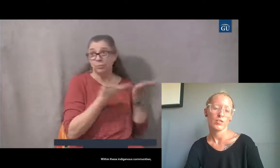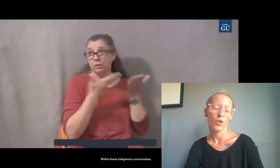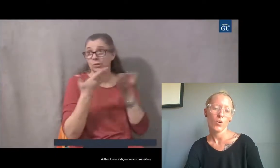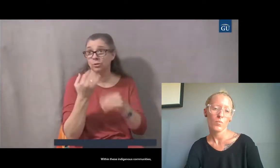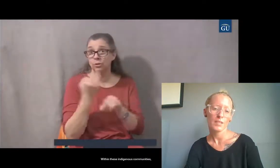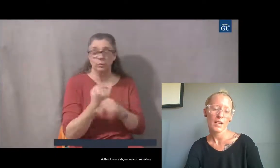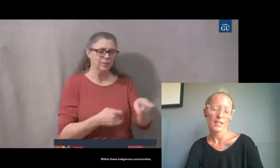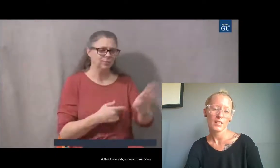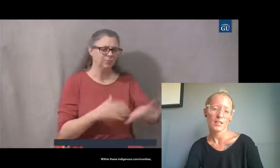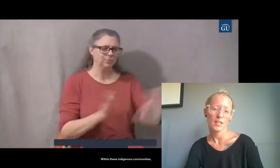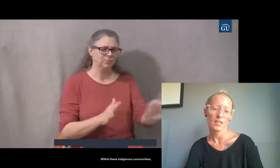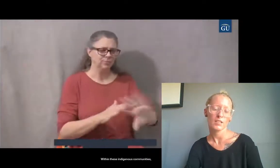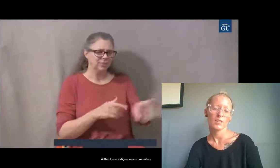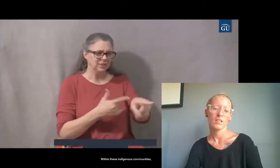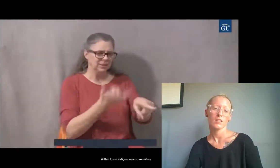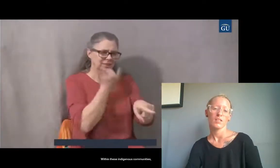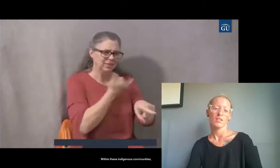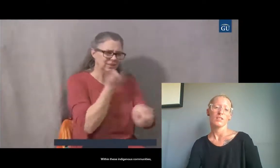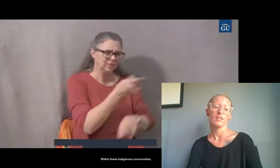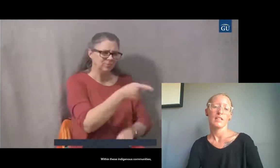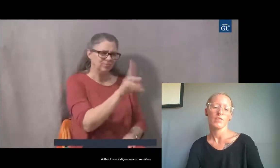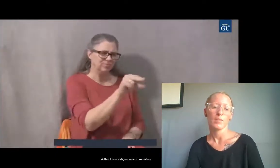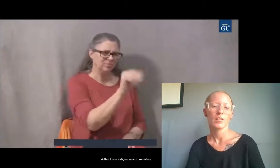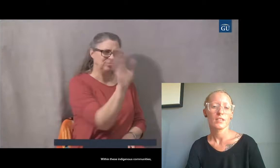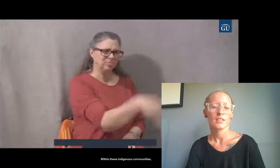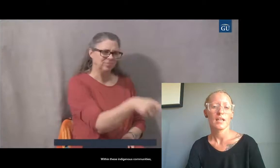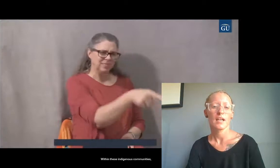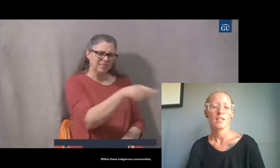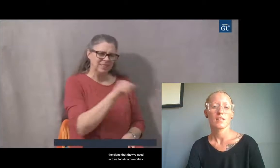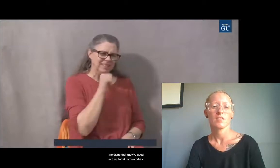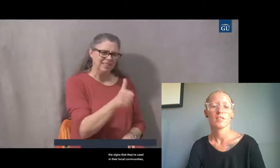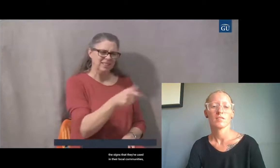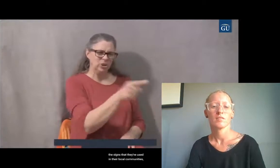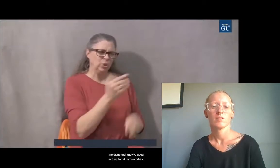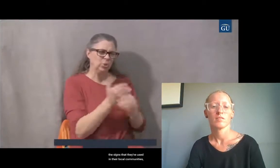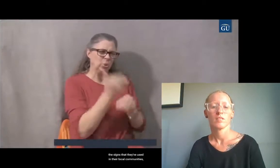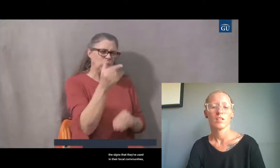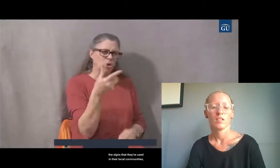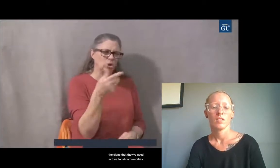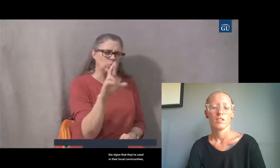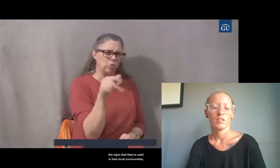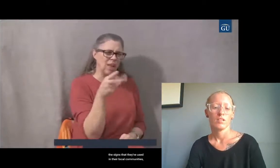How we learn home signs and Native American signs